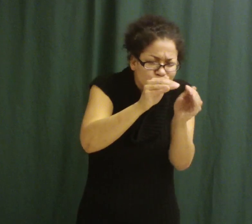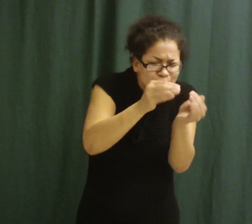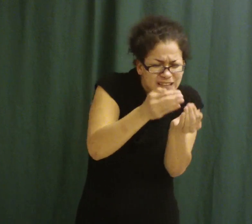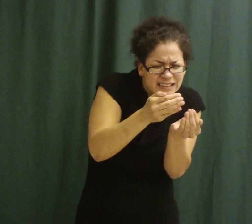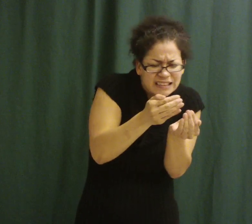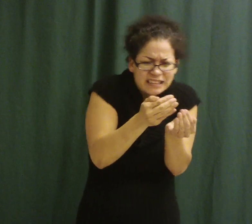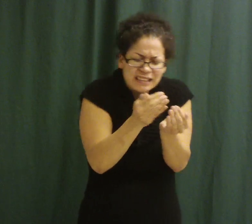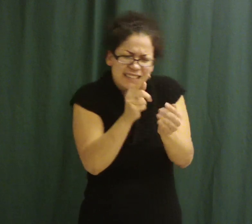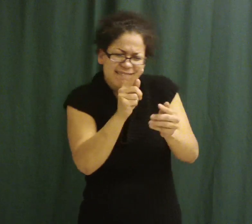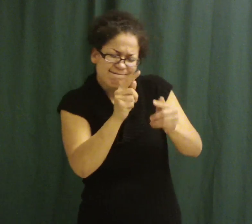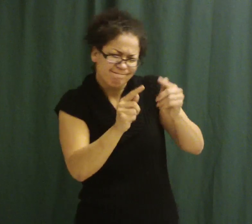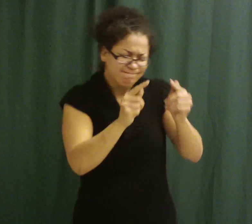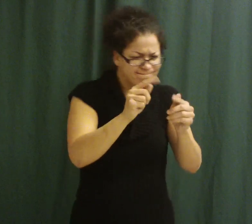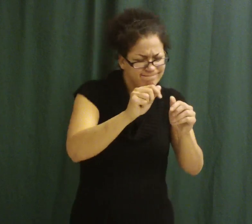planet-like objects.